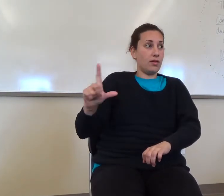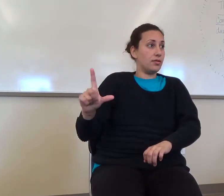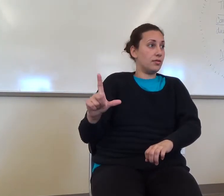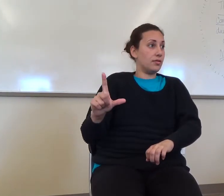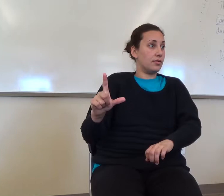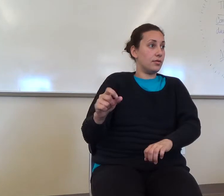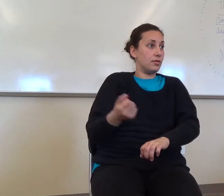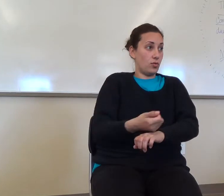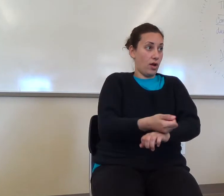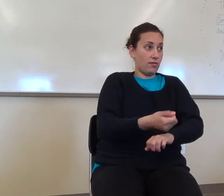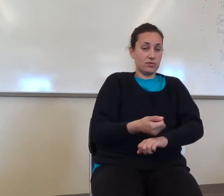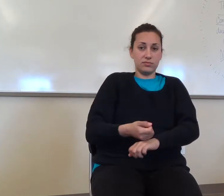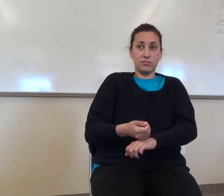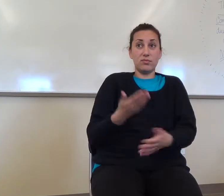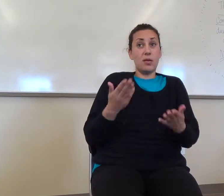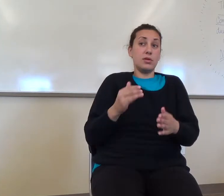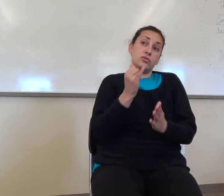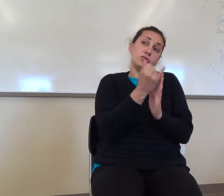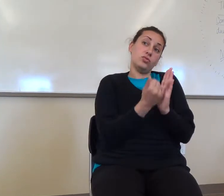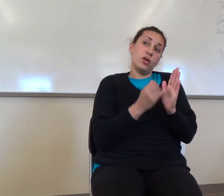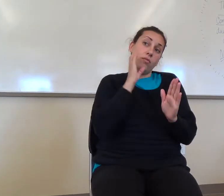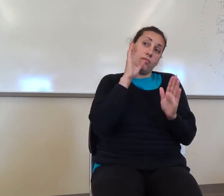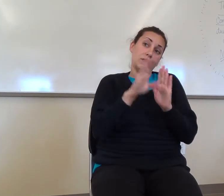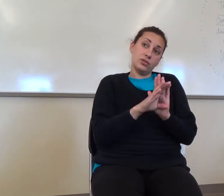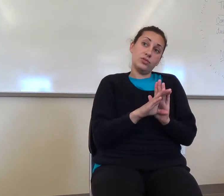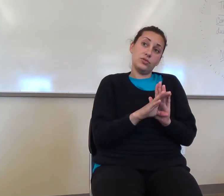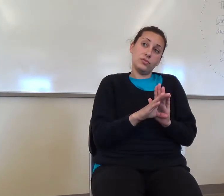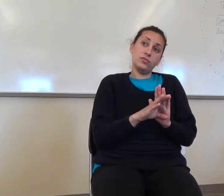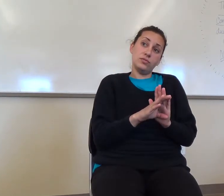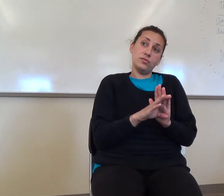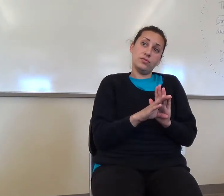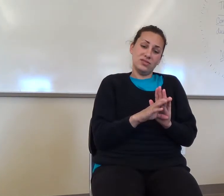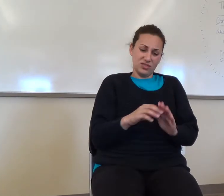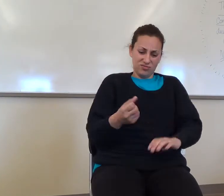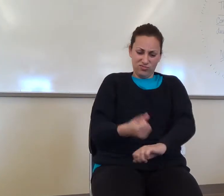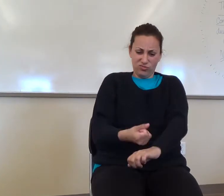a picture might help. And remember, there's all this sandy dirt